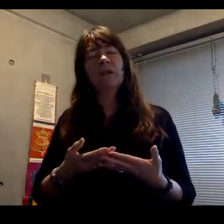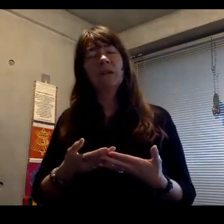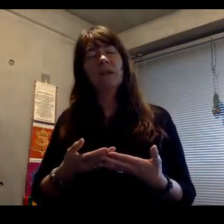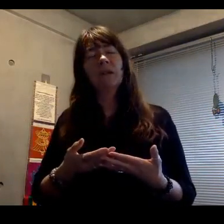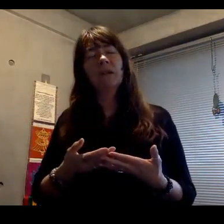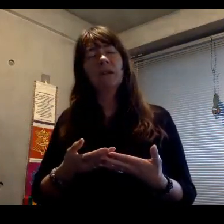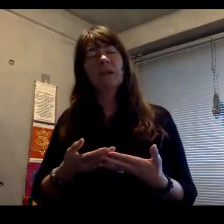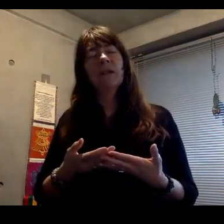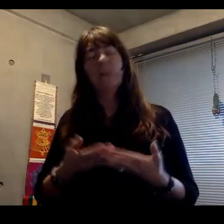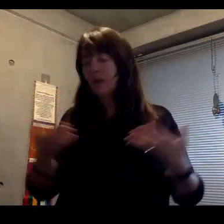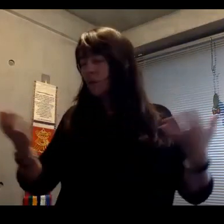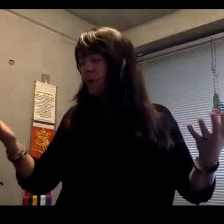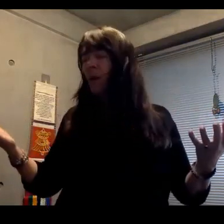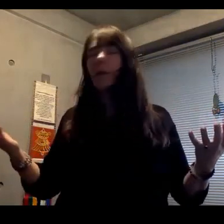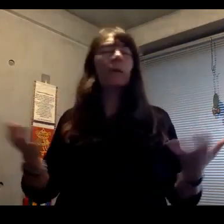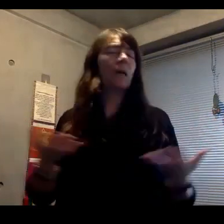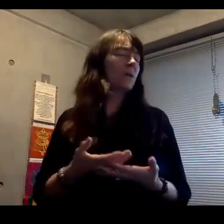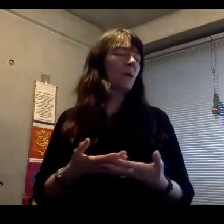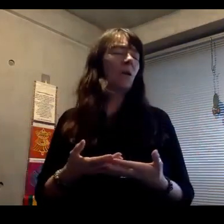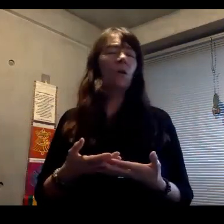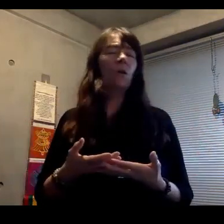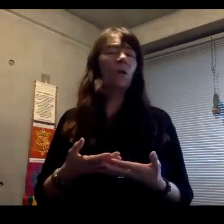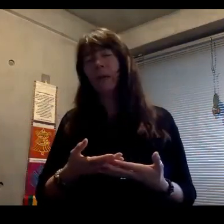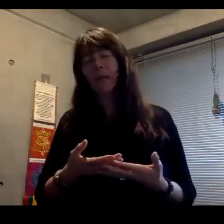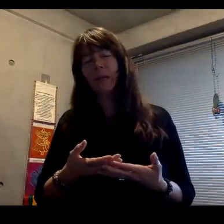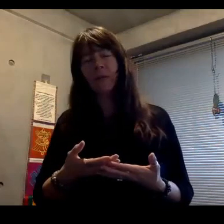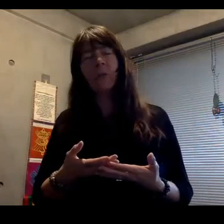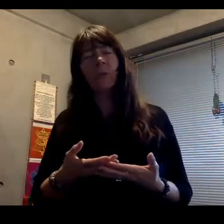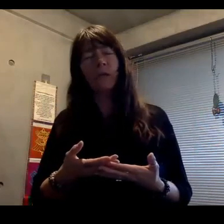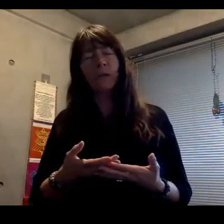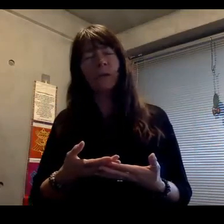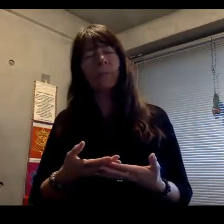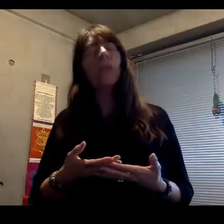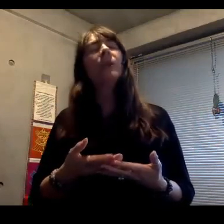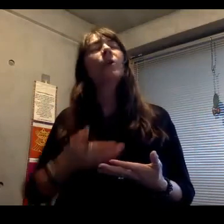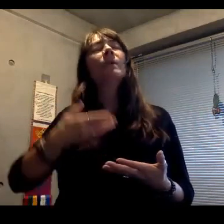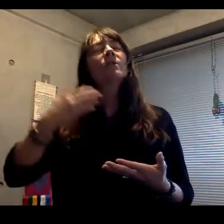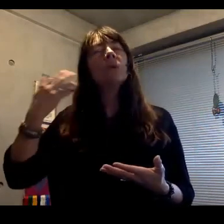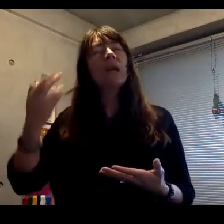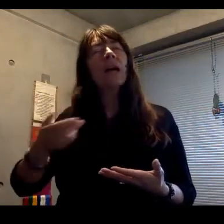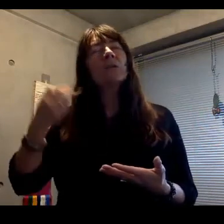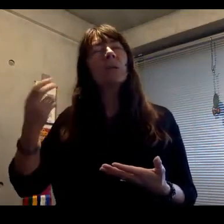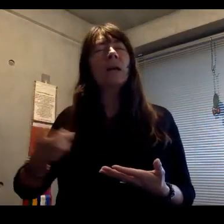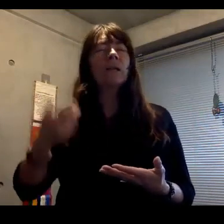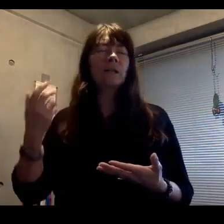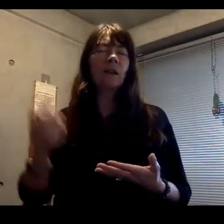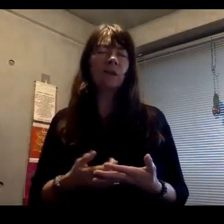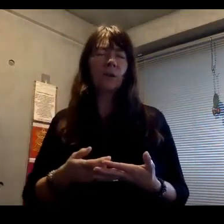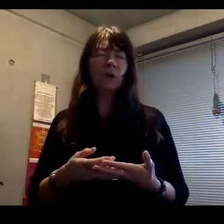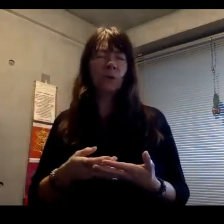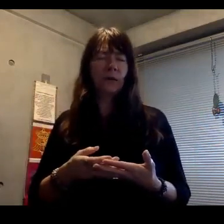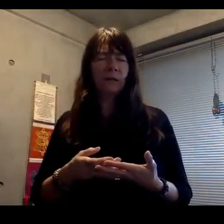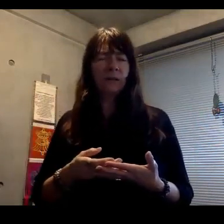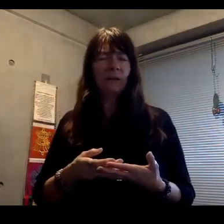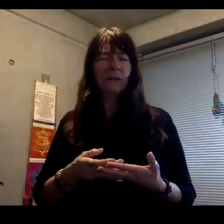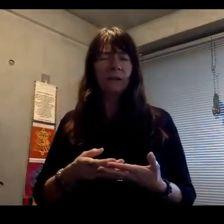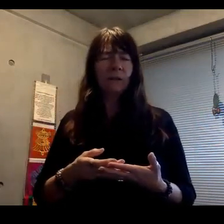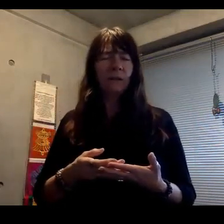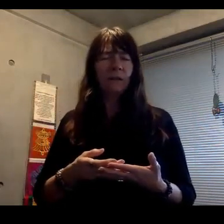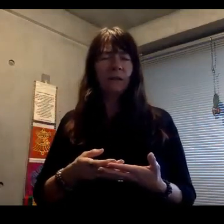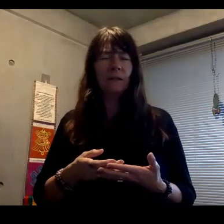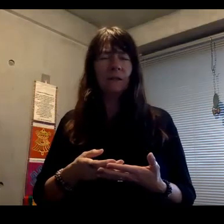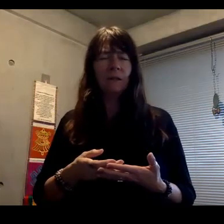experience. And that's who you run up against all over the place in your world. Humans who can't wait to have another go at